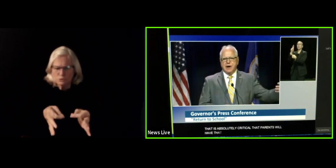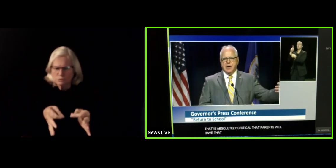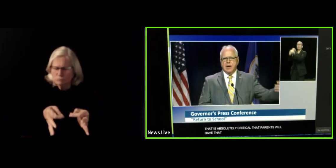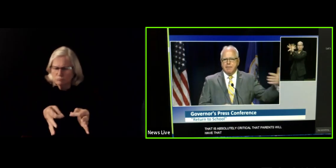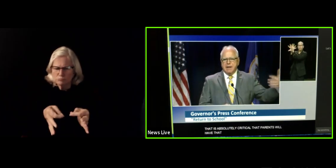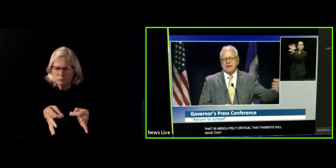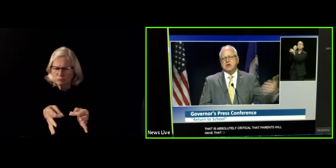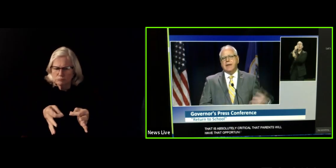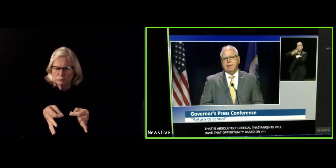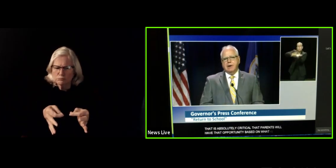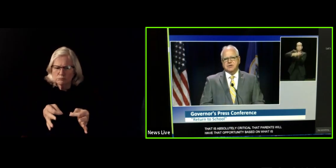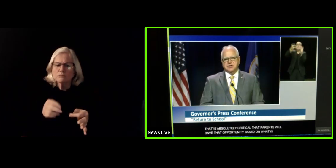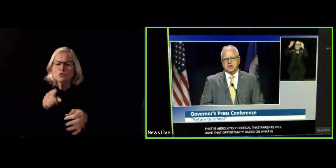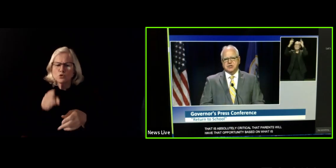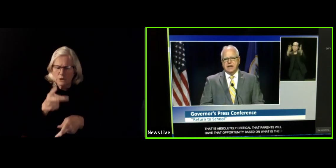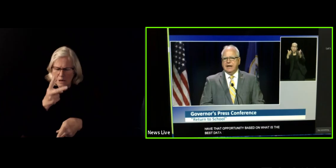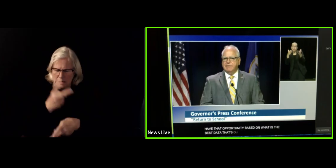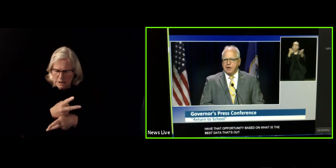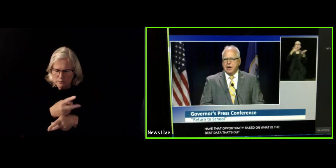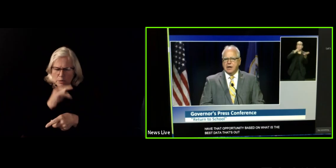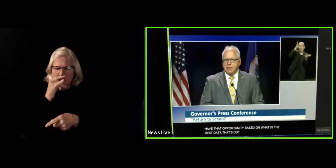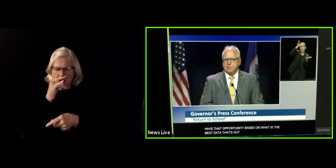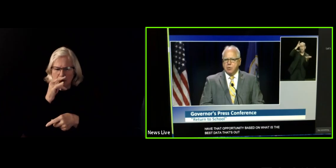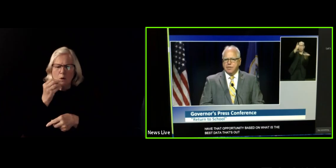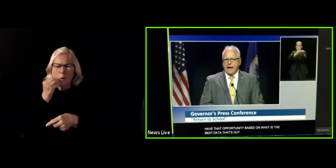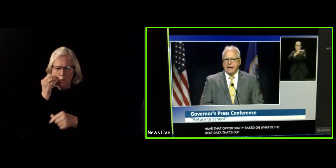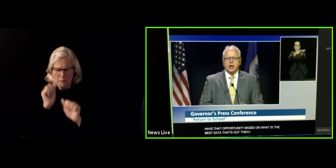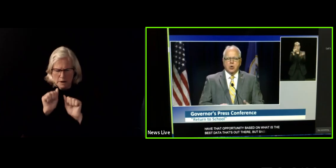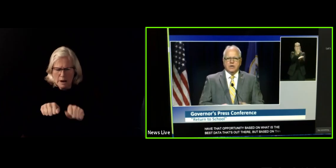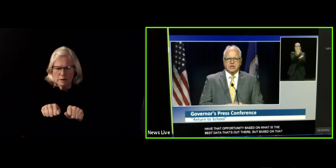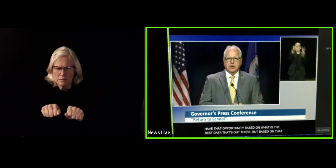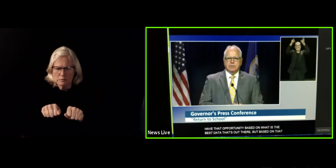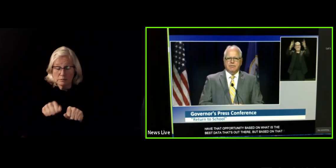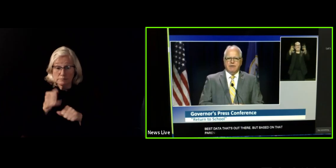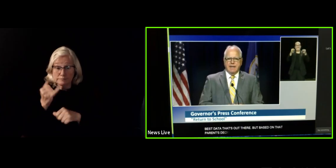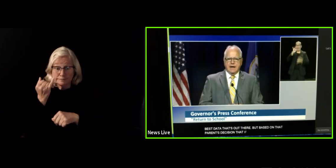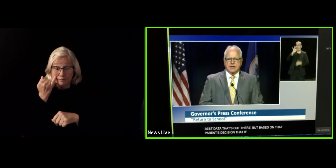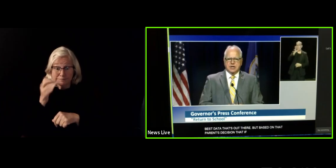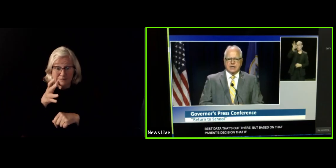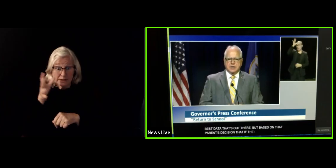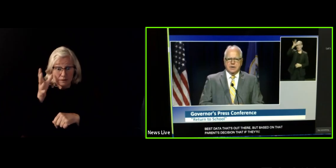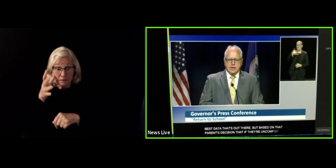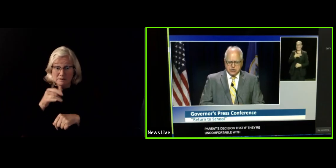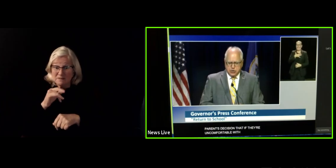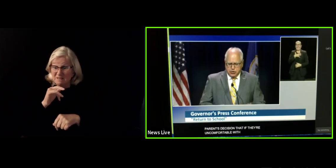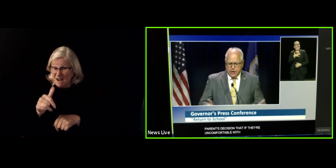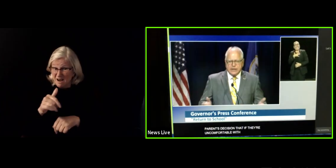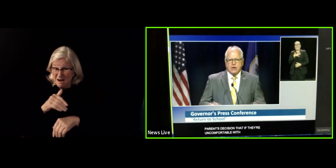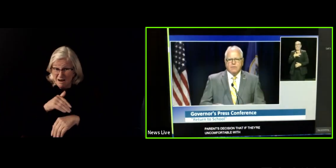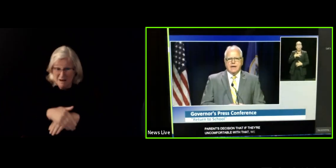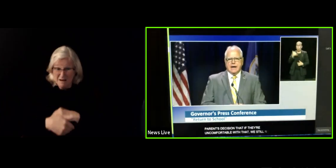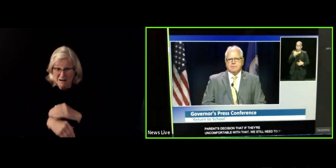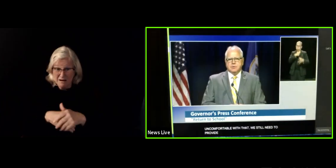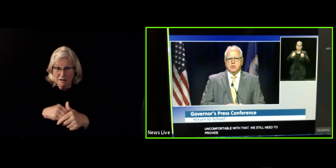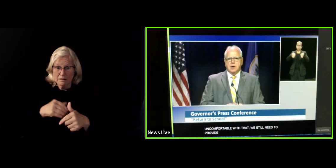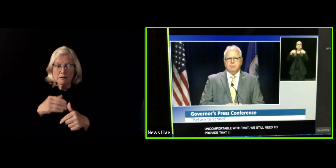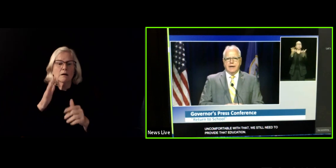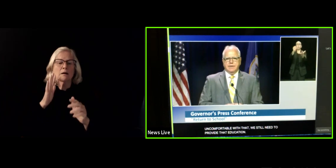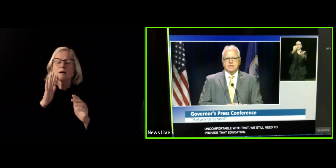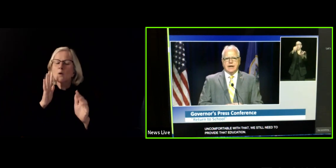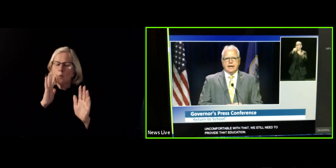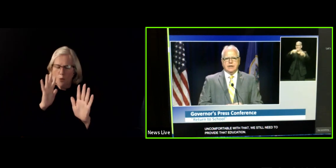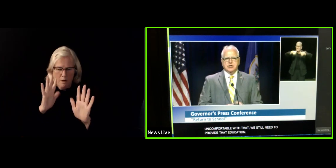there, but based on that parent's decision that if they're uncomfortable with that, we still need to provide that education. So you're going to hear from the experts who helped